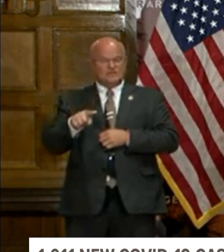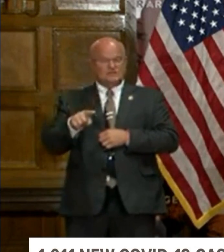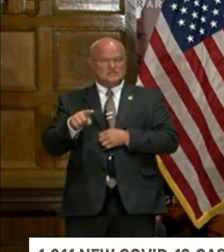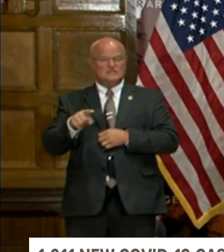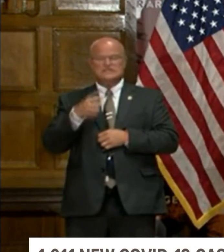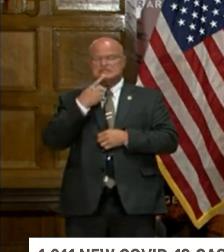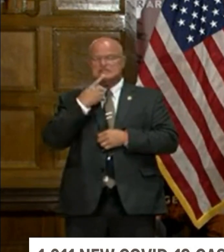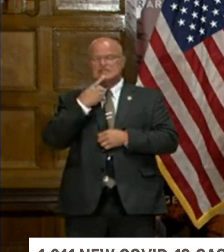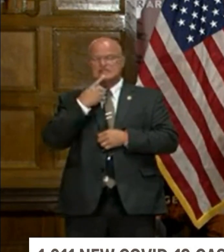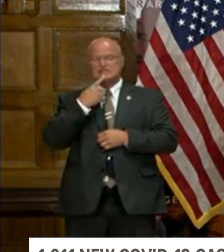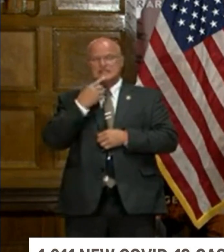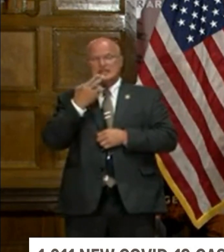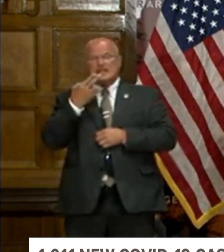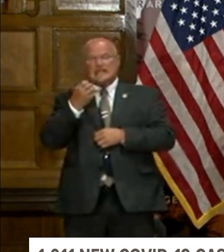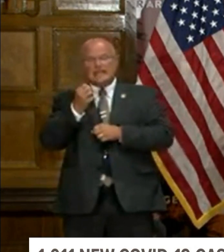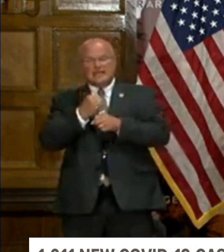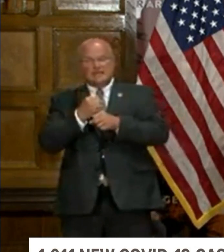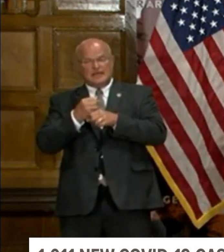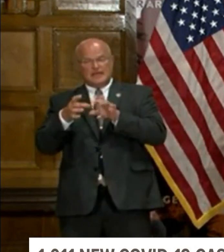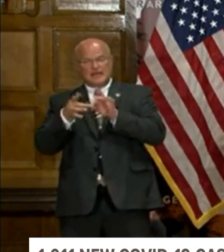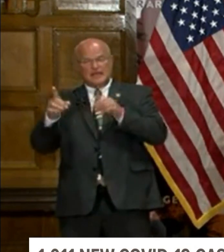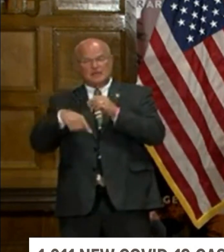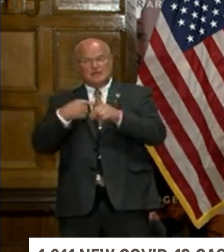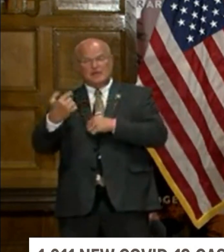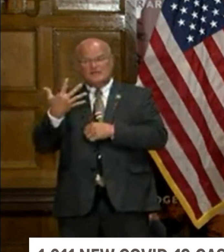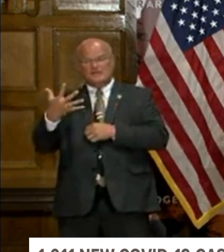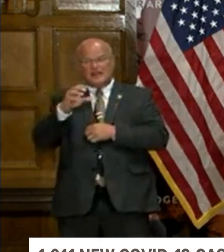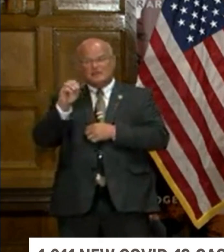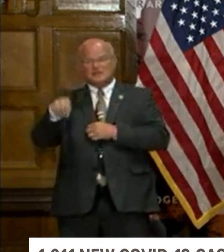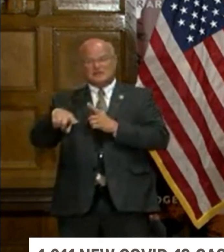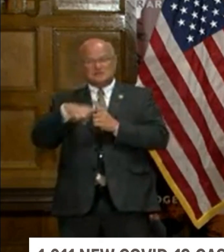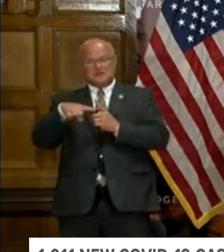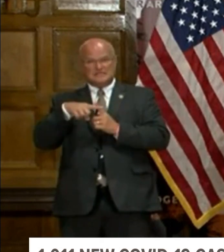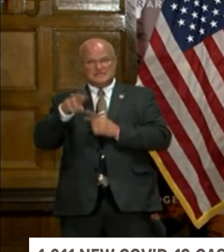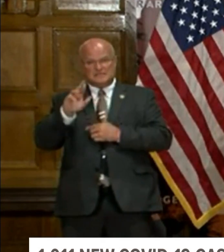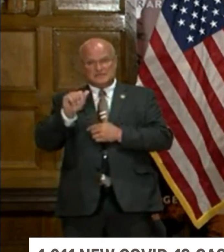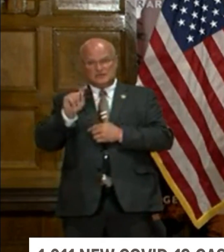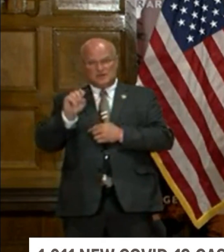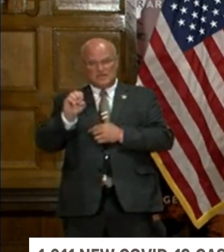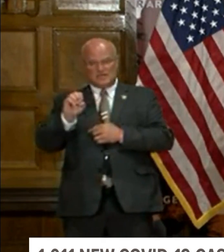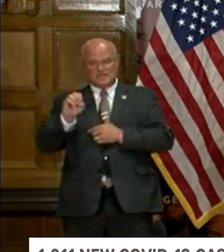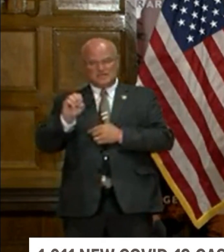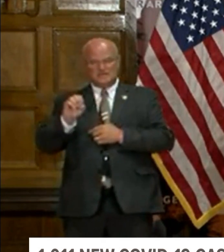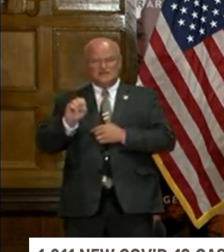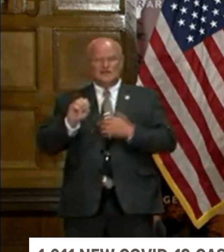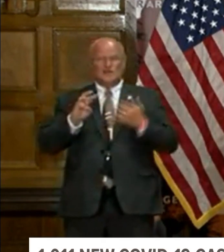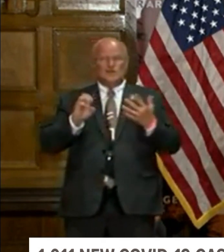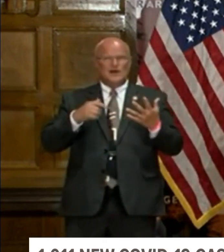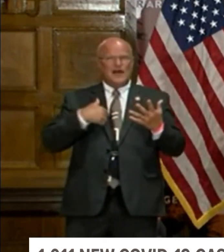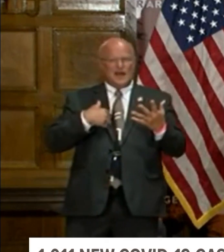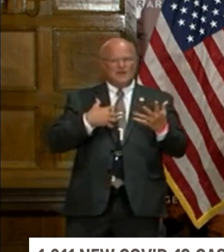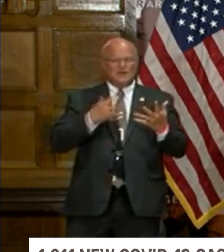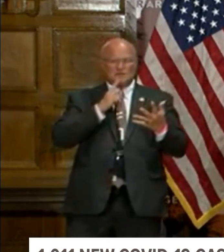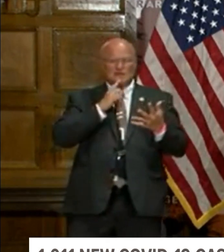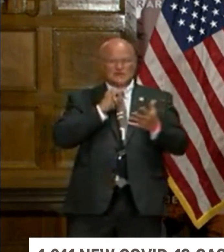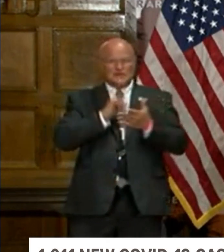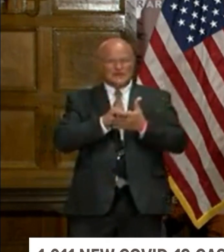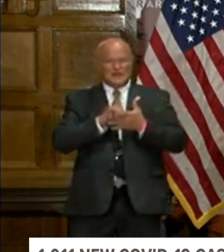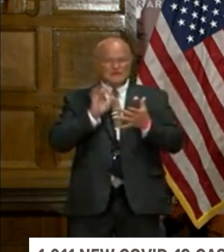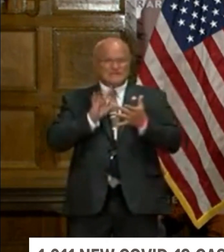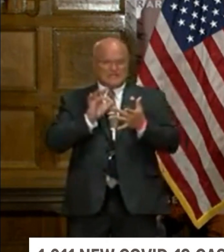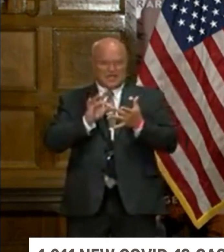about was, he made some comment about a 5% positivity rate. Well, I wanted to make sure that was